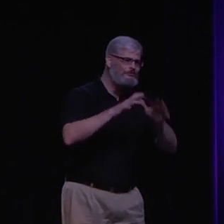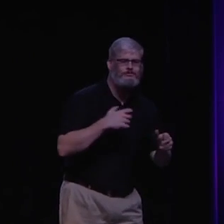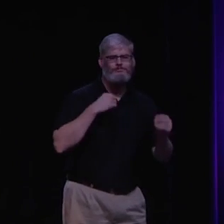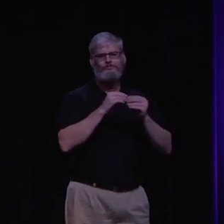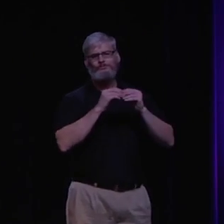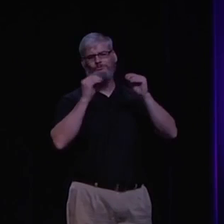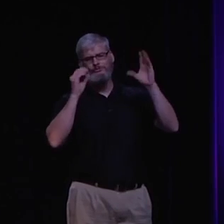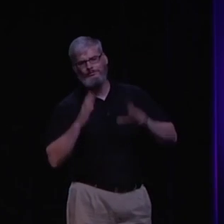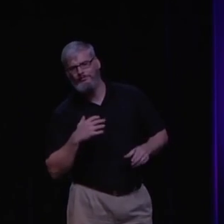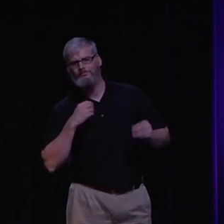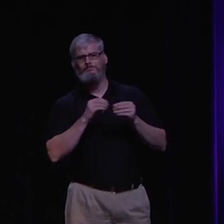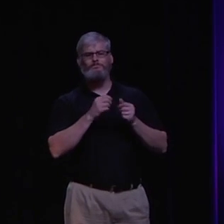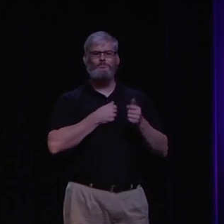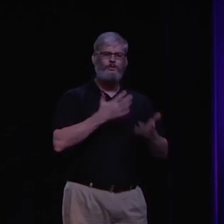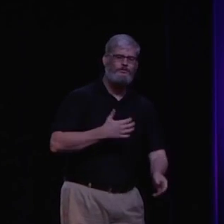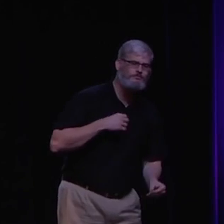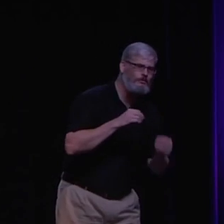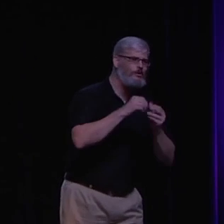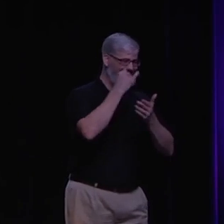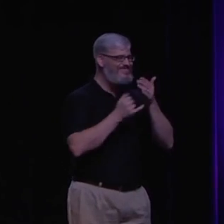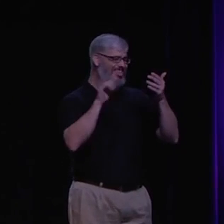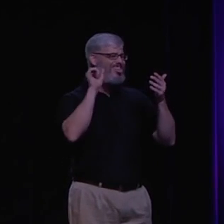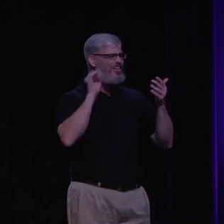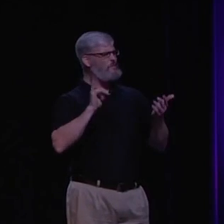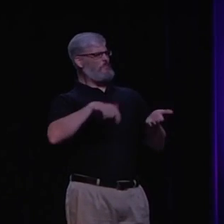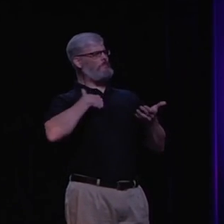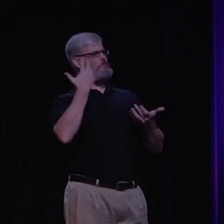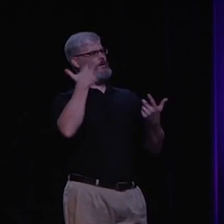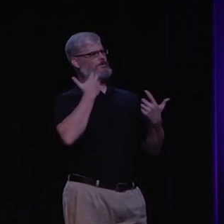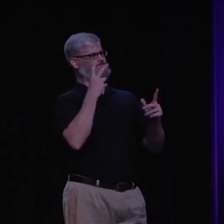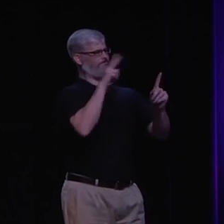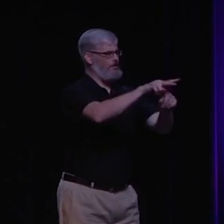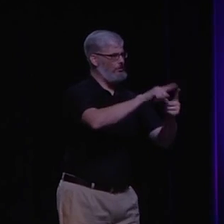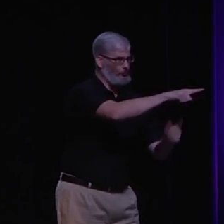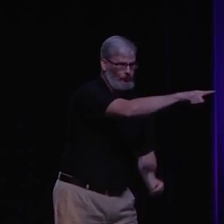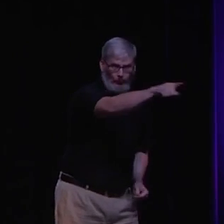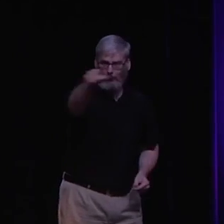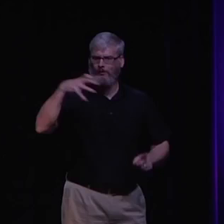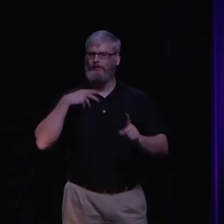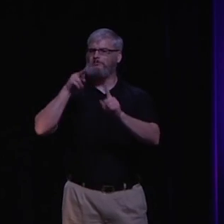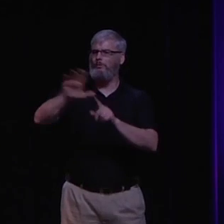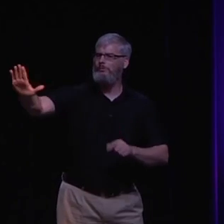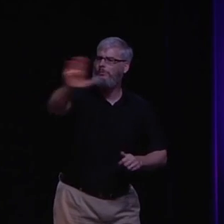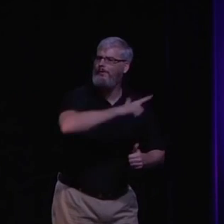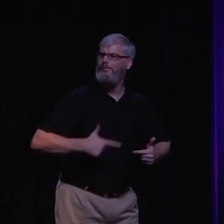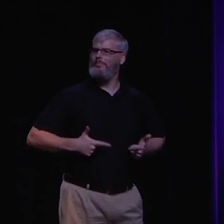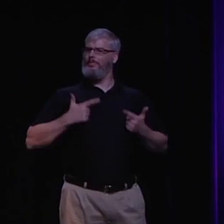That's why I say we need scientists, engineers, teachers, poets, parents